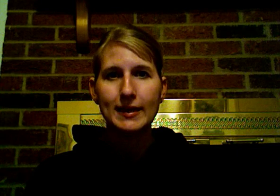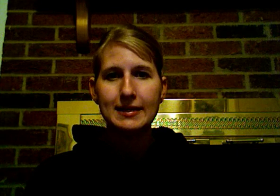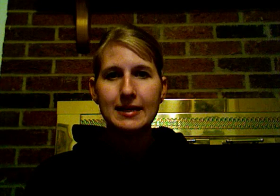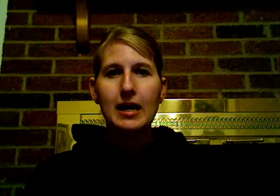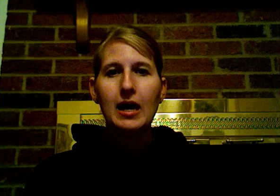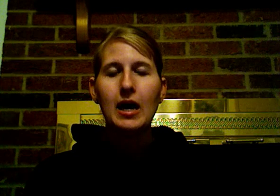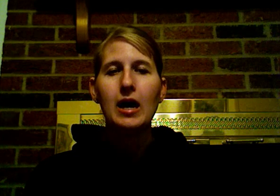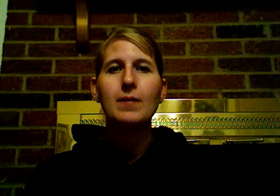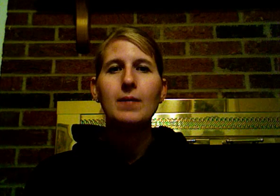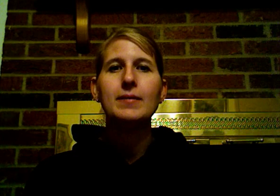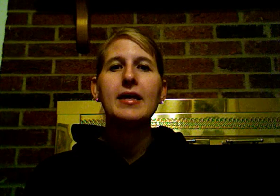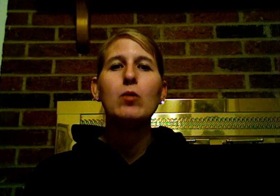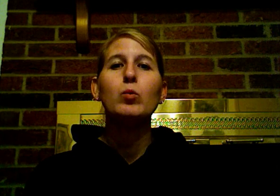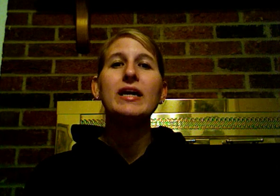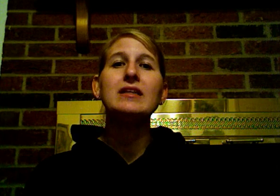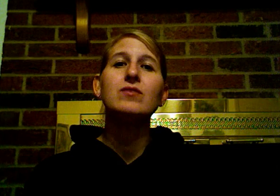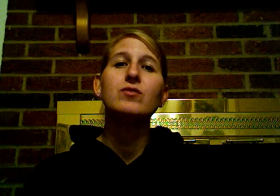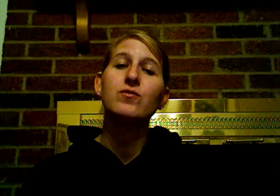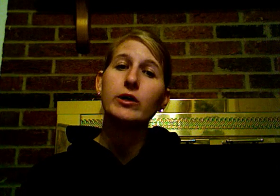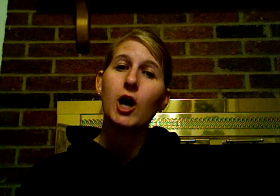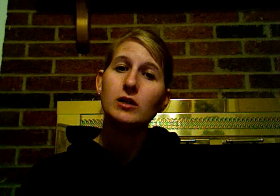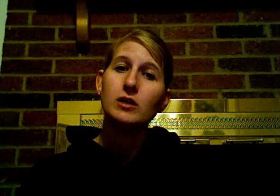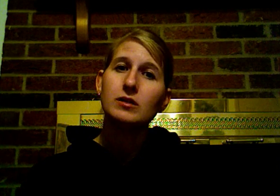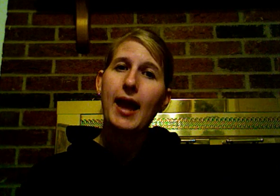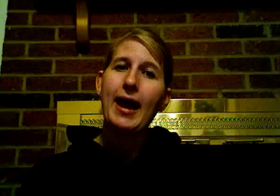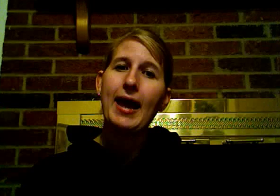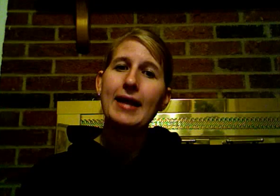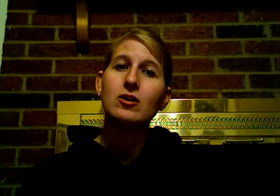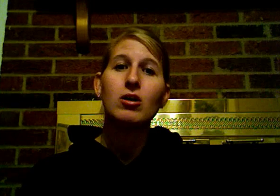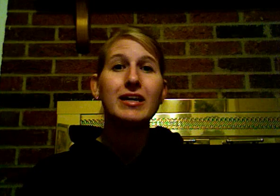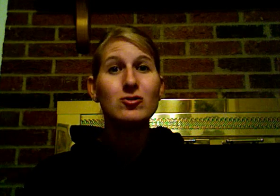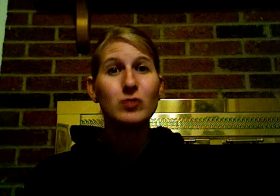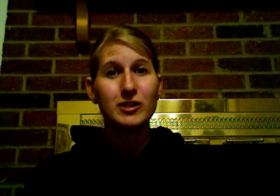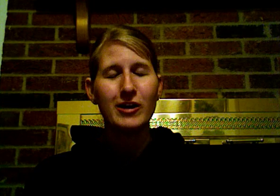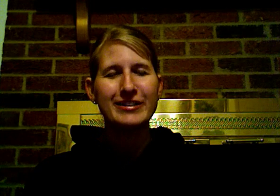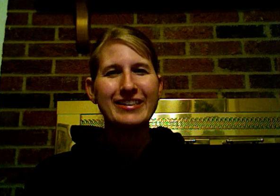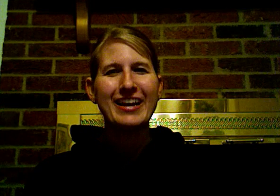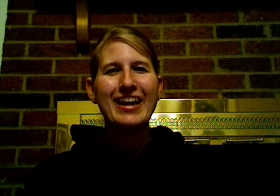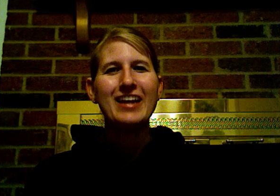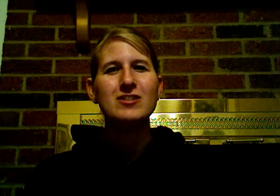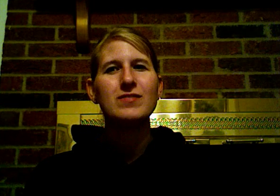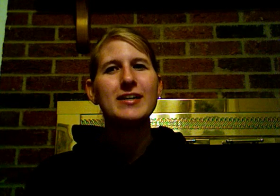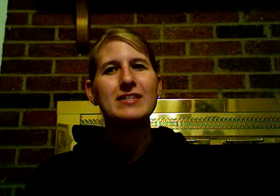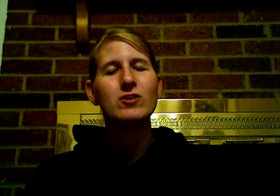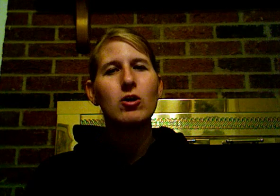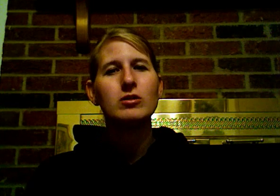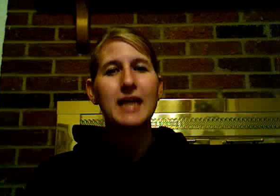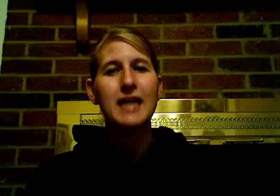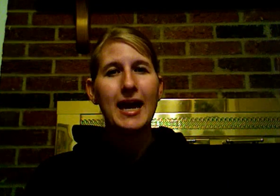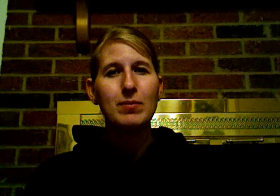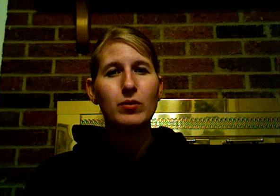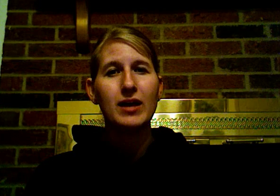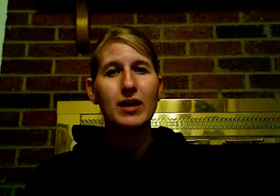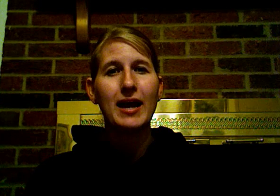noise. We live with 4 dogs, and they're all indoor dogs. And so it's very difficult to tape without